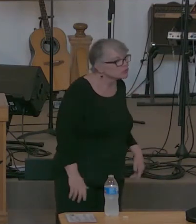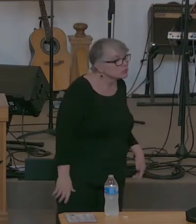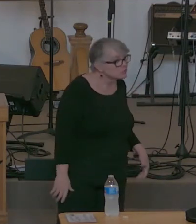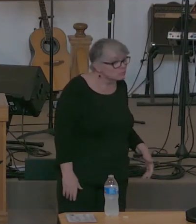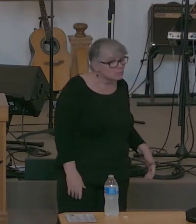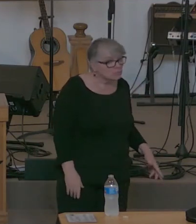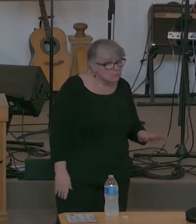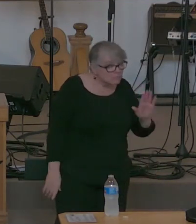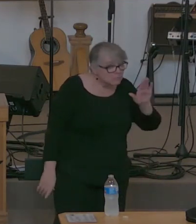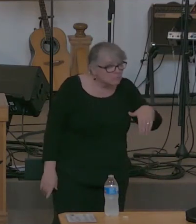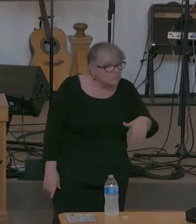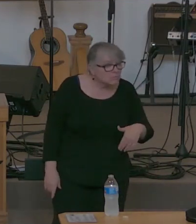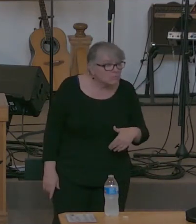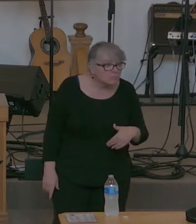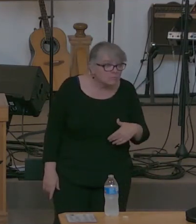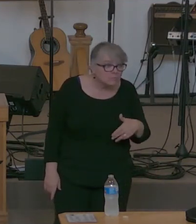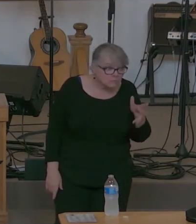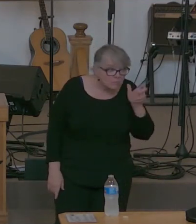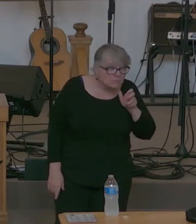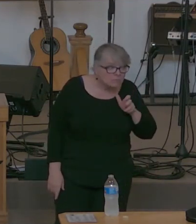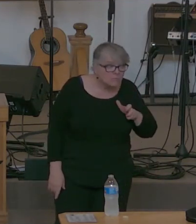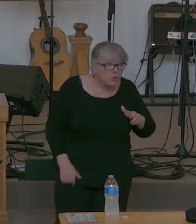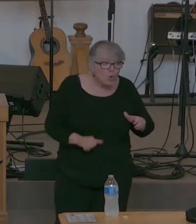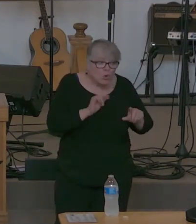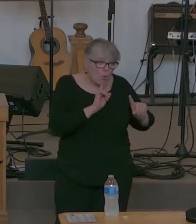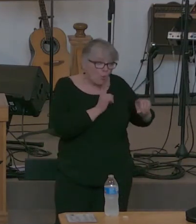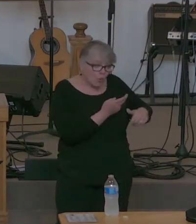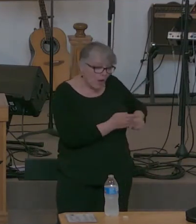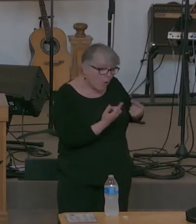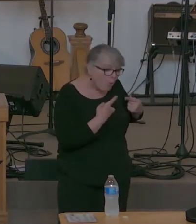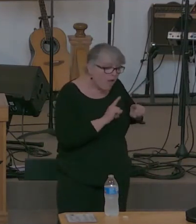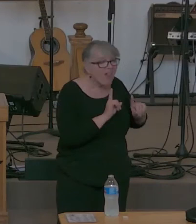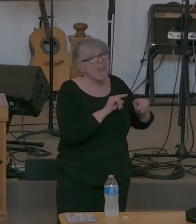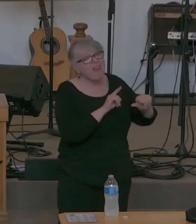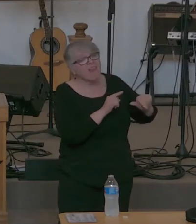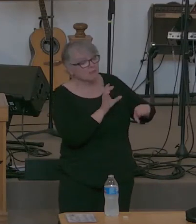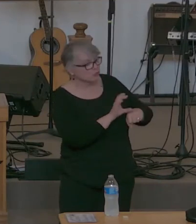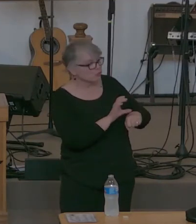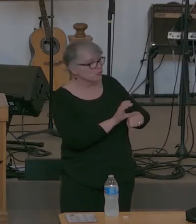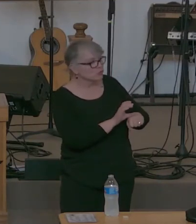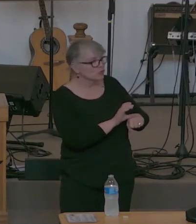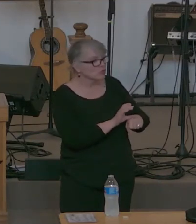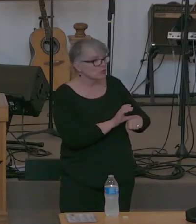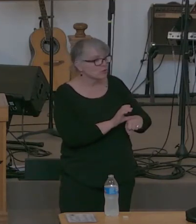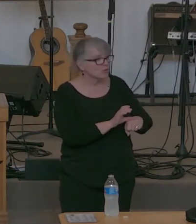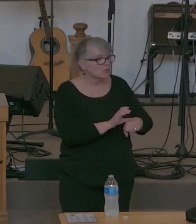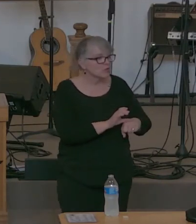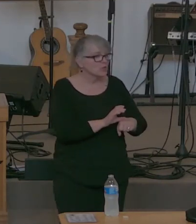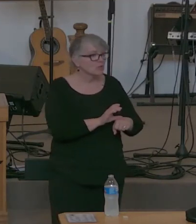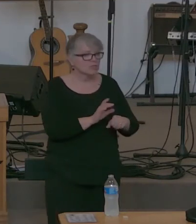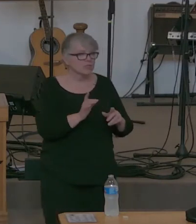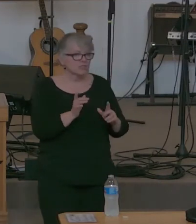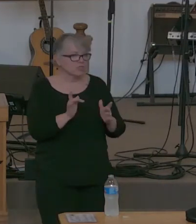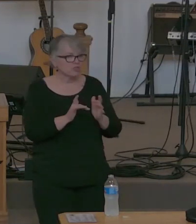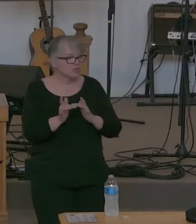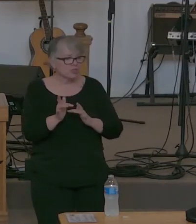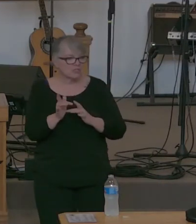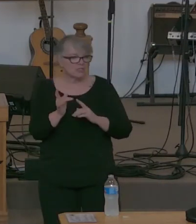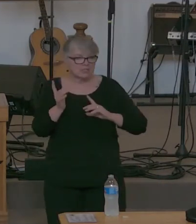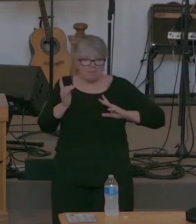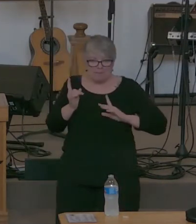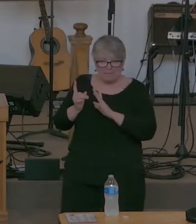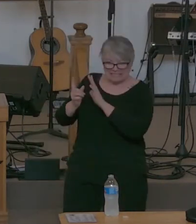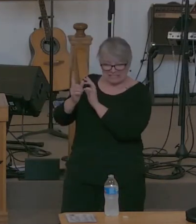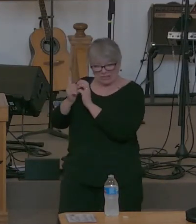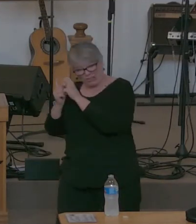Did you hear me? Don't go to hell going to church. Get in and grab Jesus by the hem of his garments and hang on for